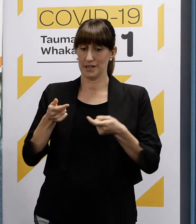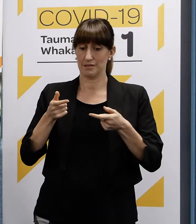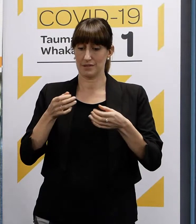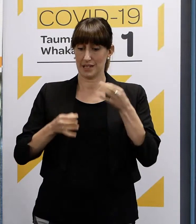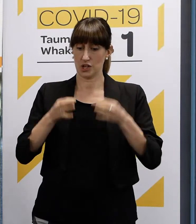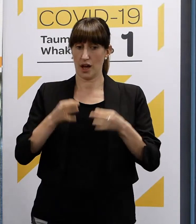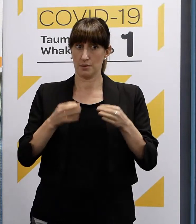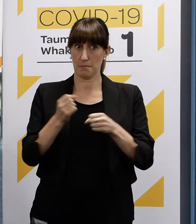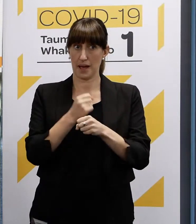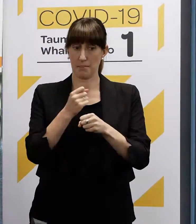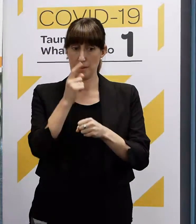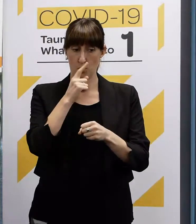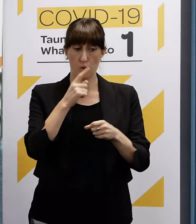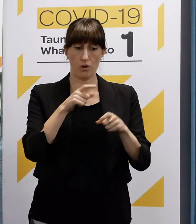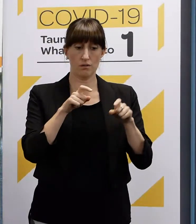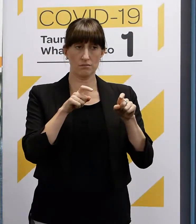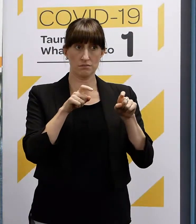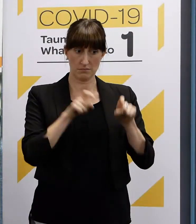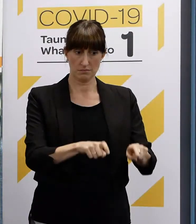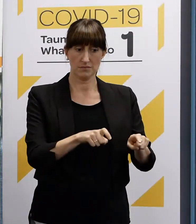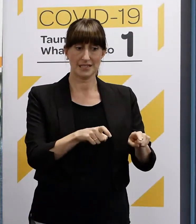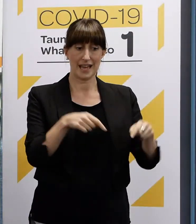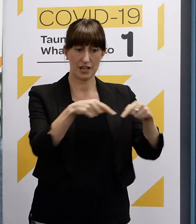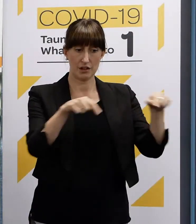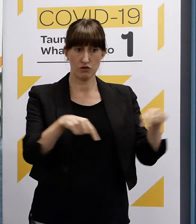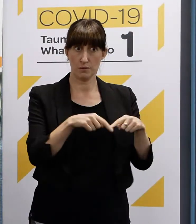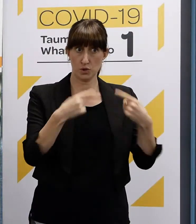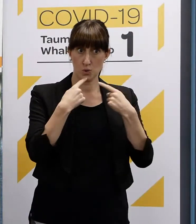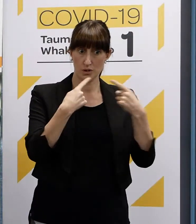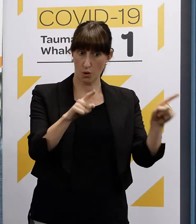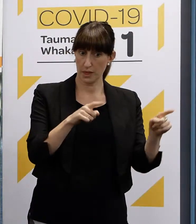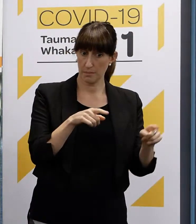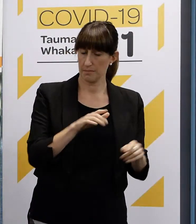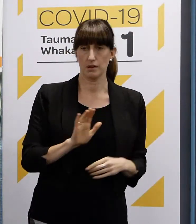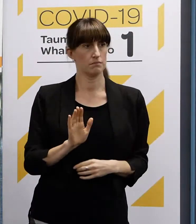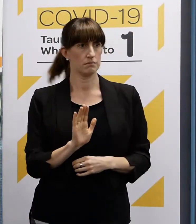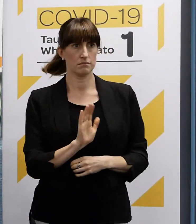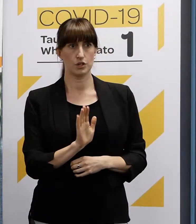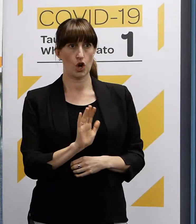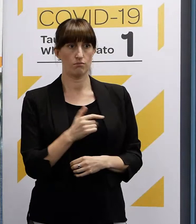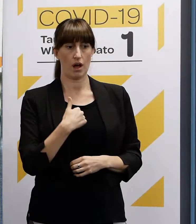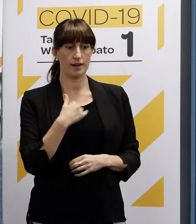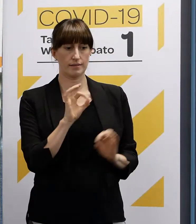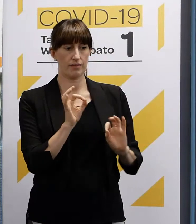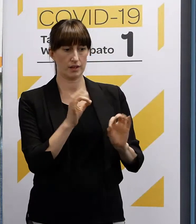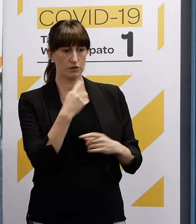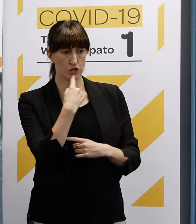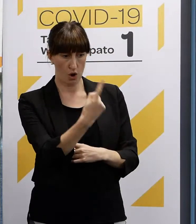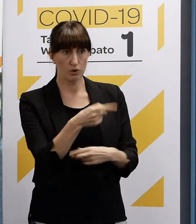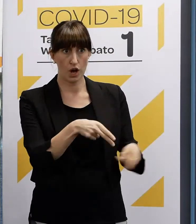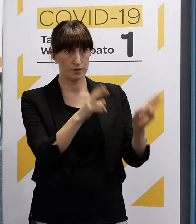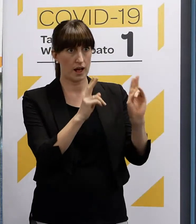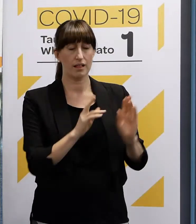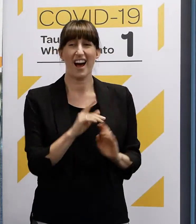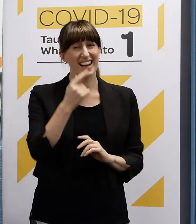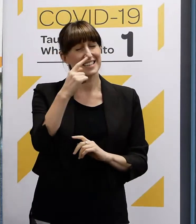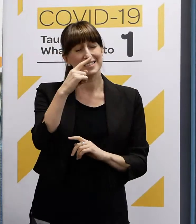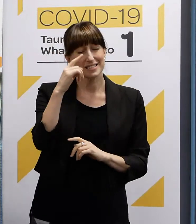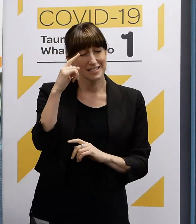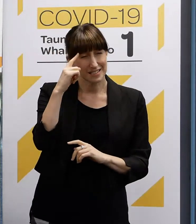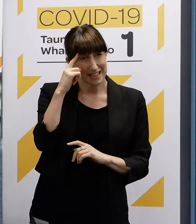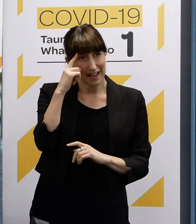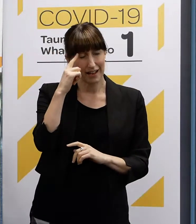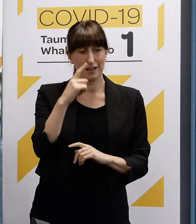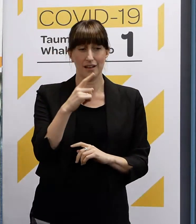test result? The people, no, it's not. And so this is the facility, I suspect, doing something in response